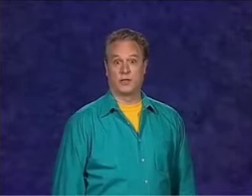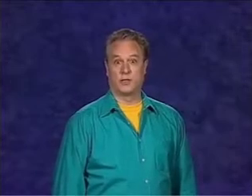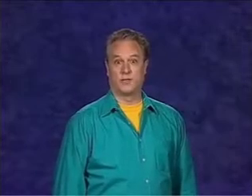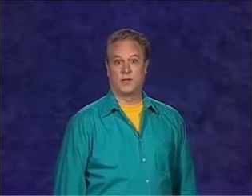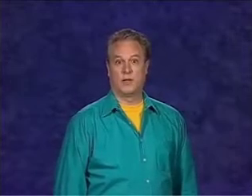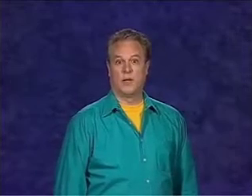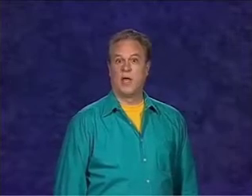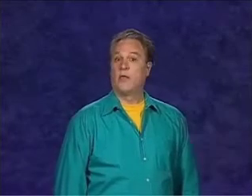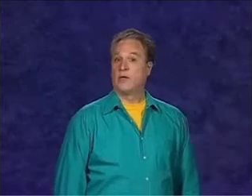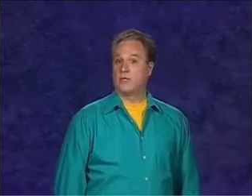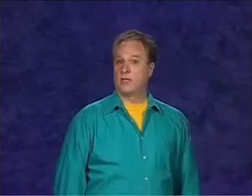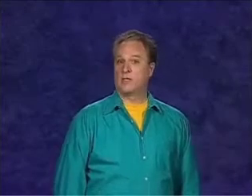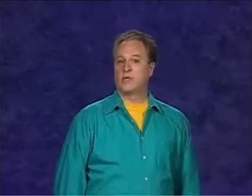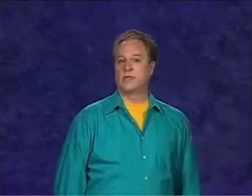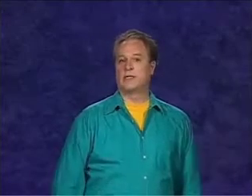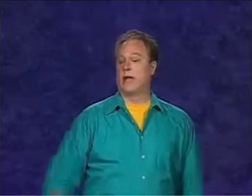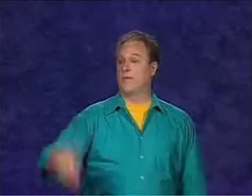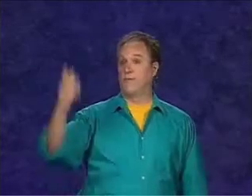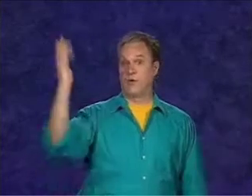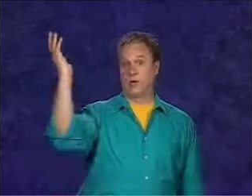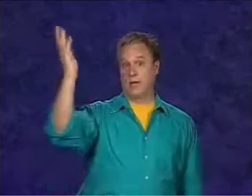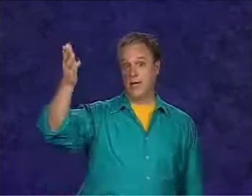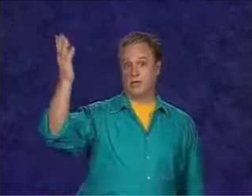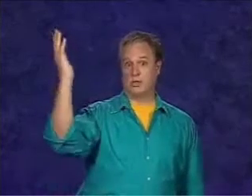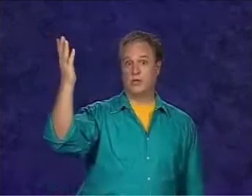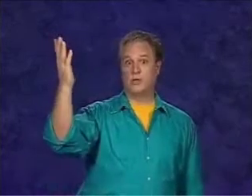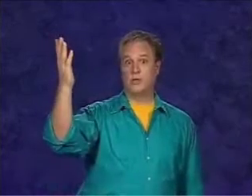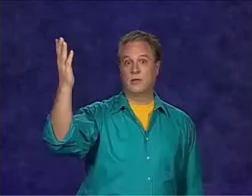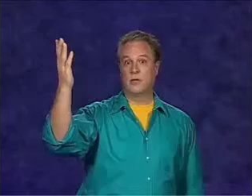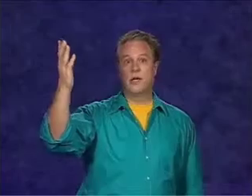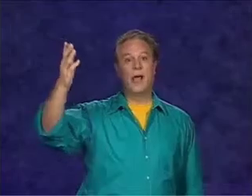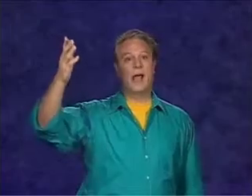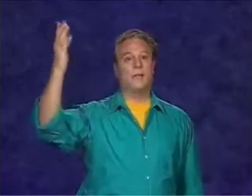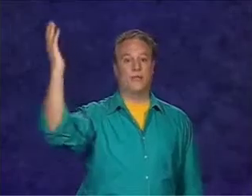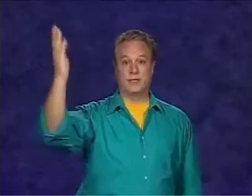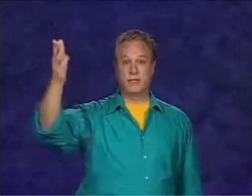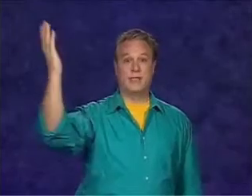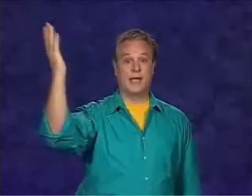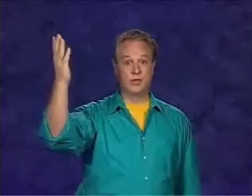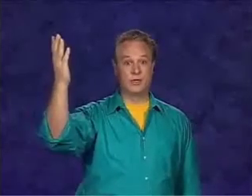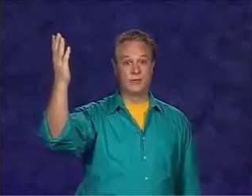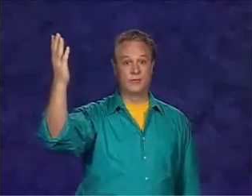orators. This is also the sign for lecture and presentation.